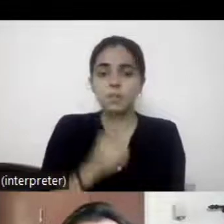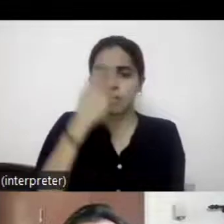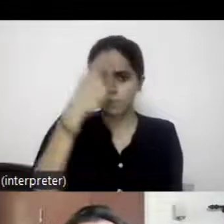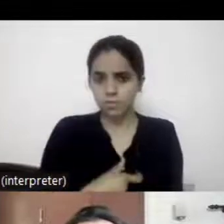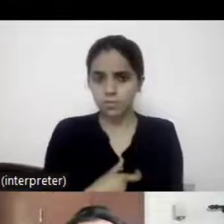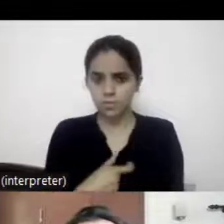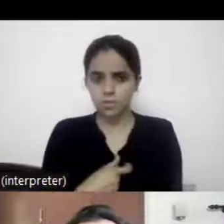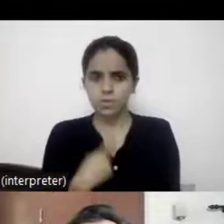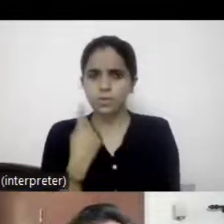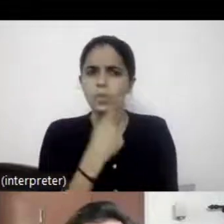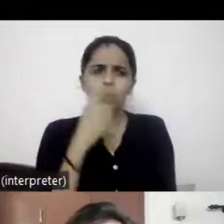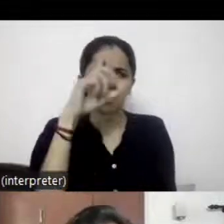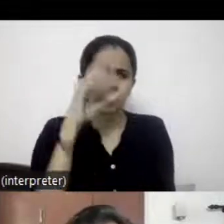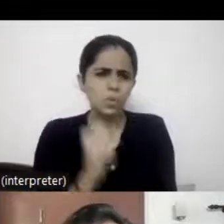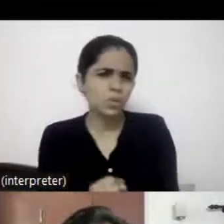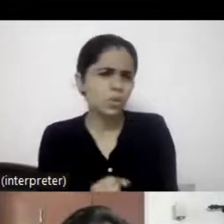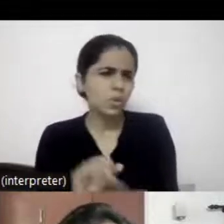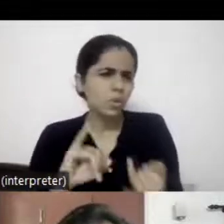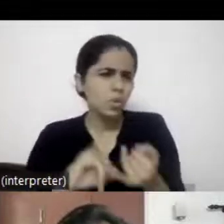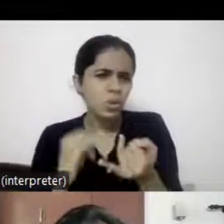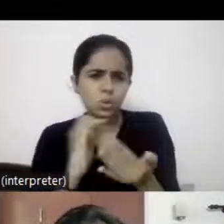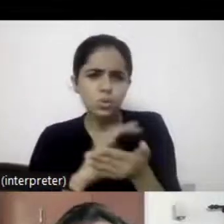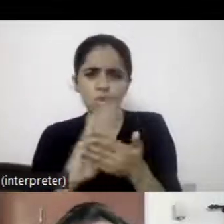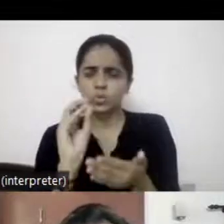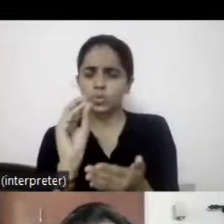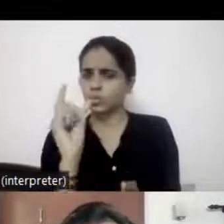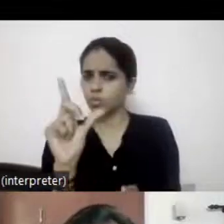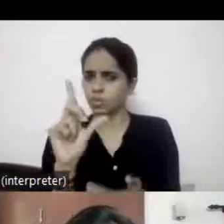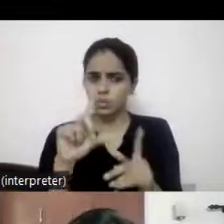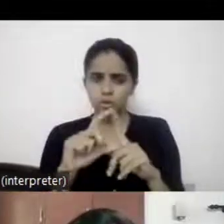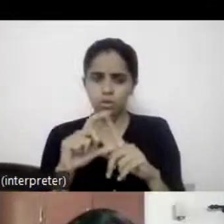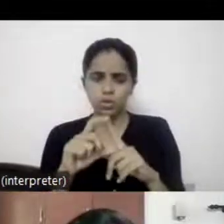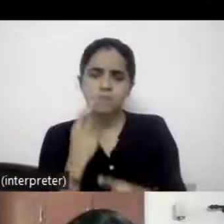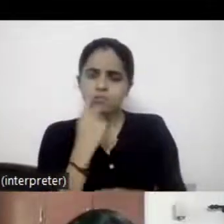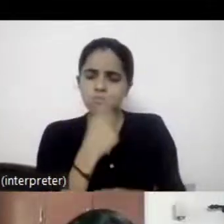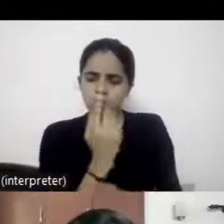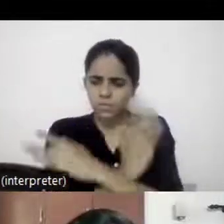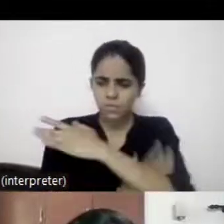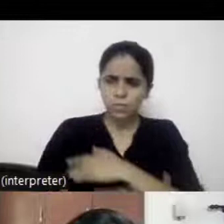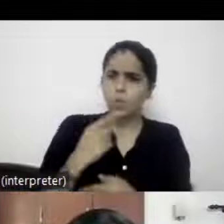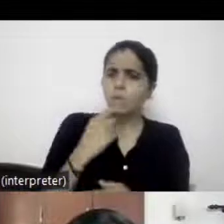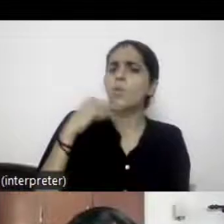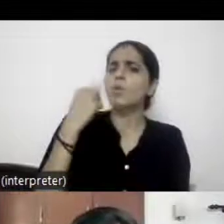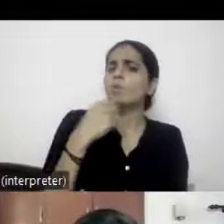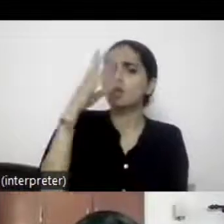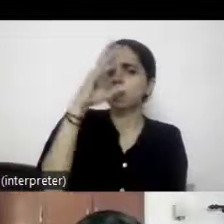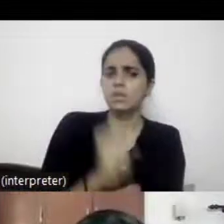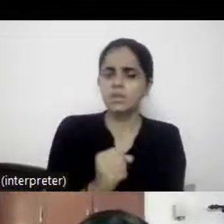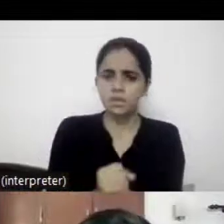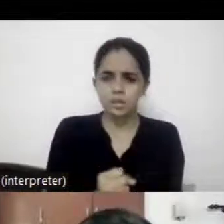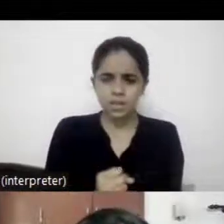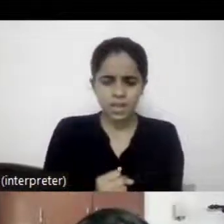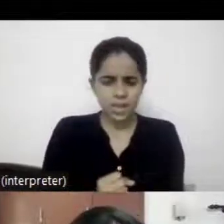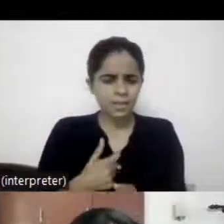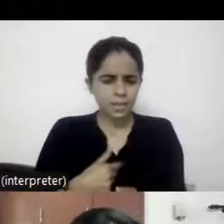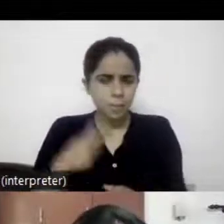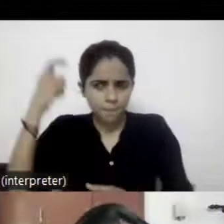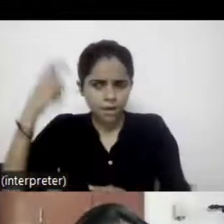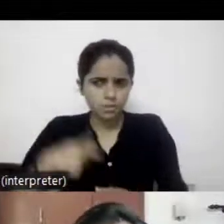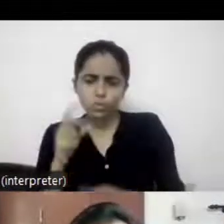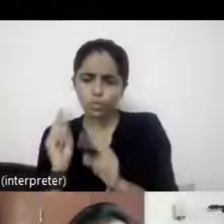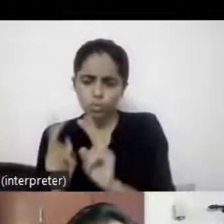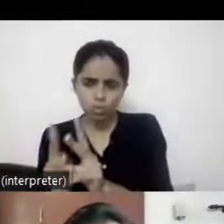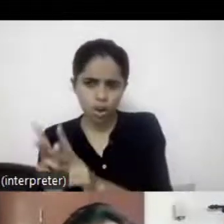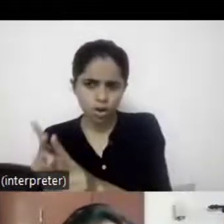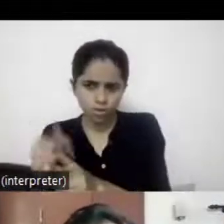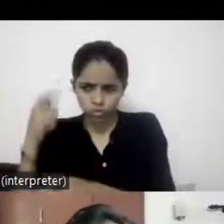is deciding this should for the people who are disabled? The able-bodied, are they deciding